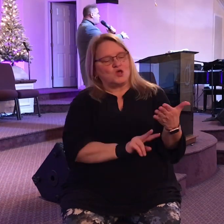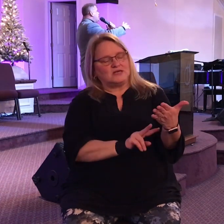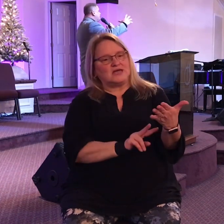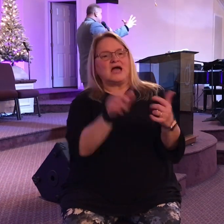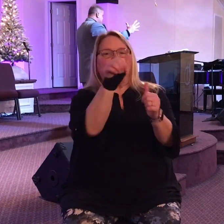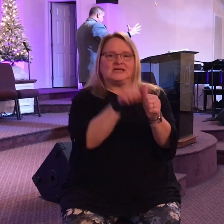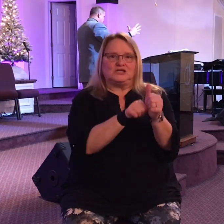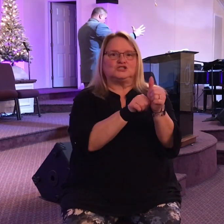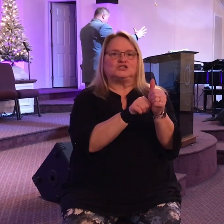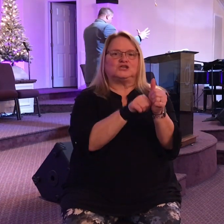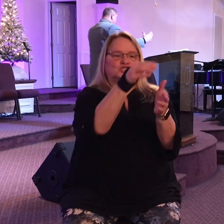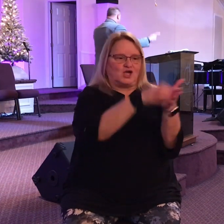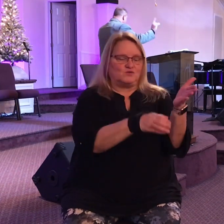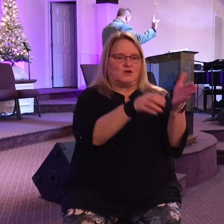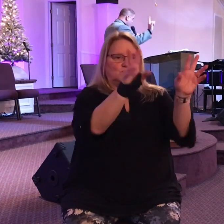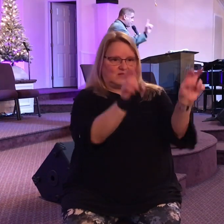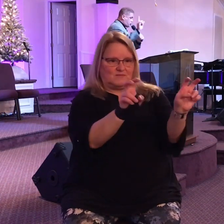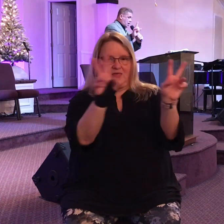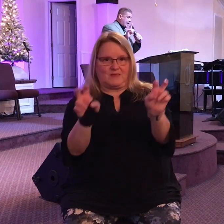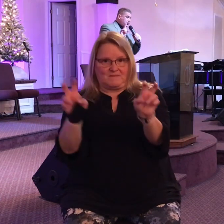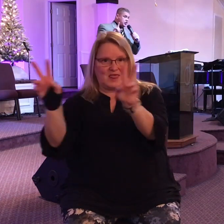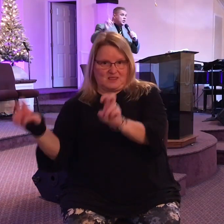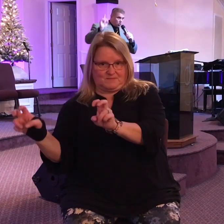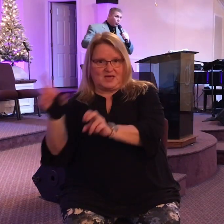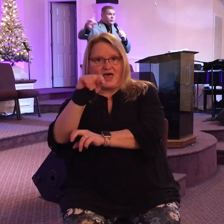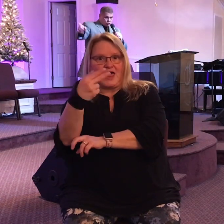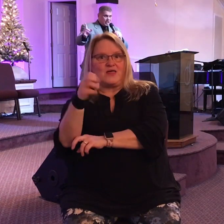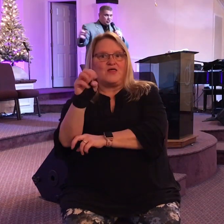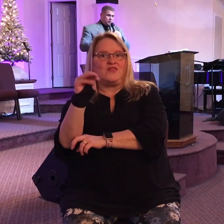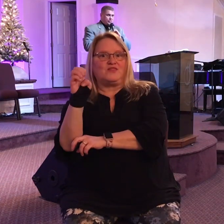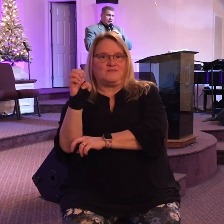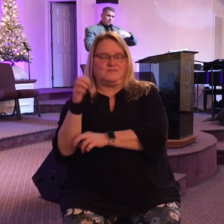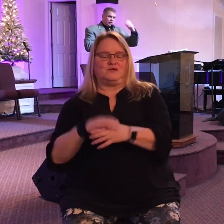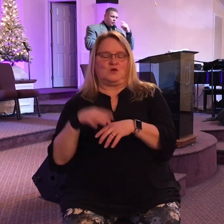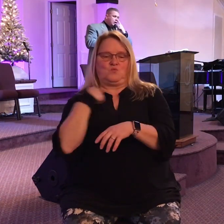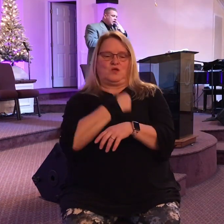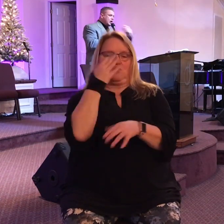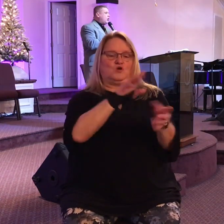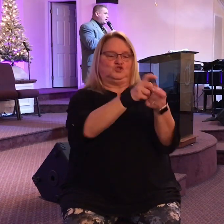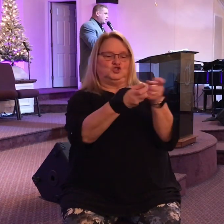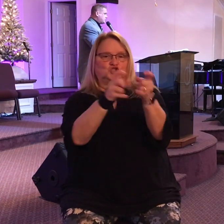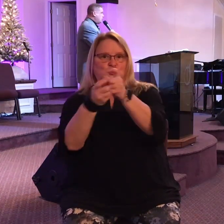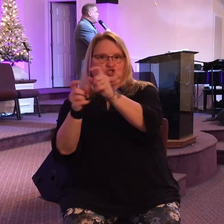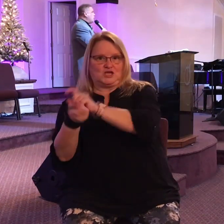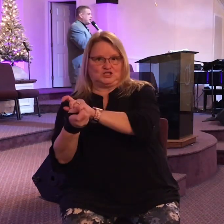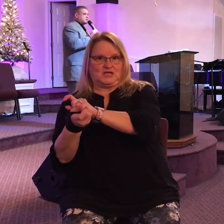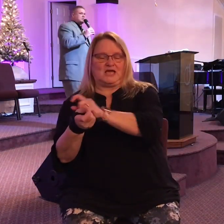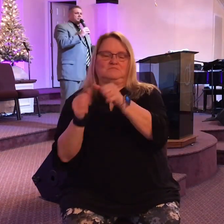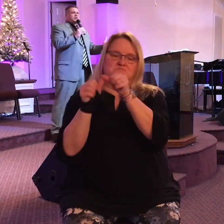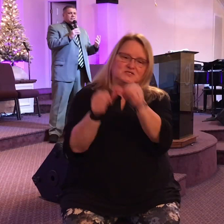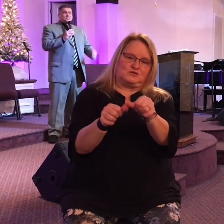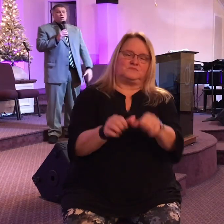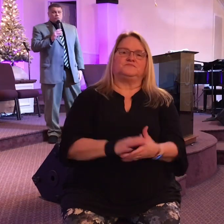as the themes go. And as the themes change, we will change with them and we will go with them. So when